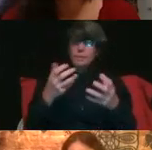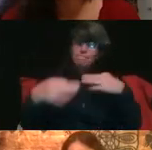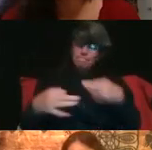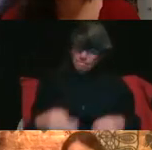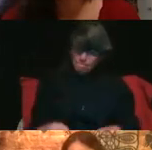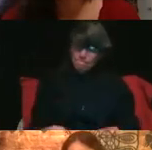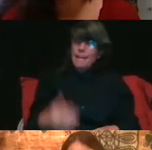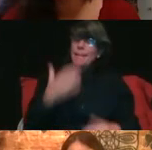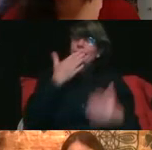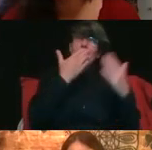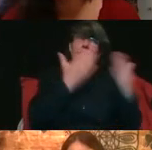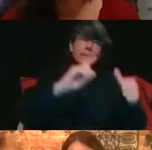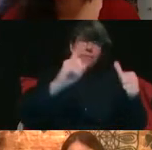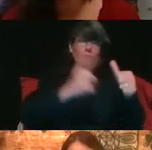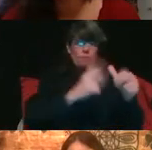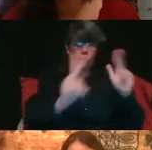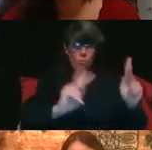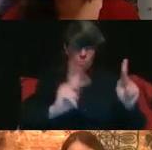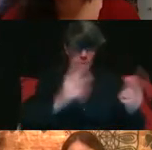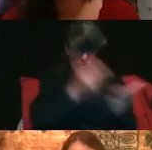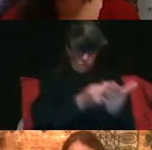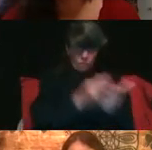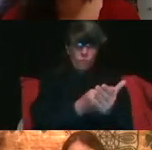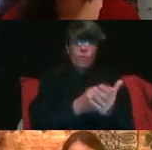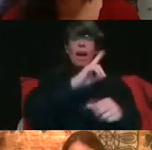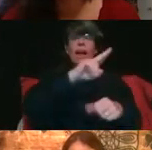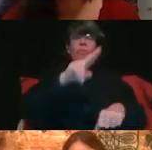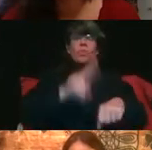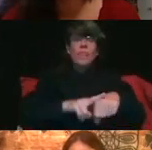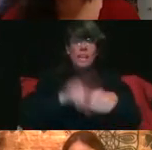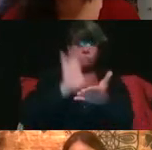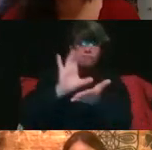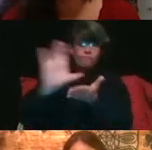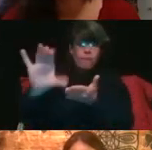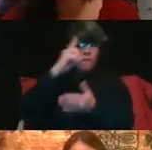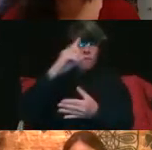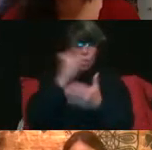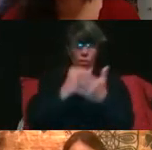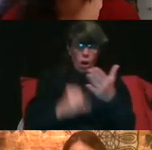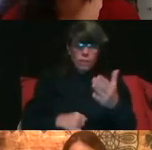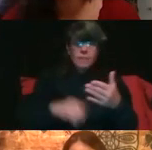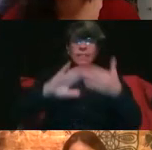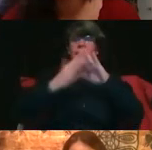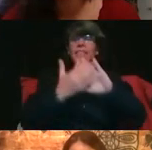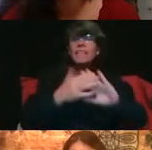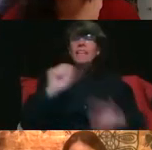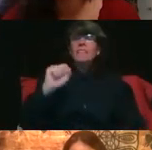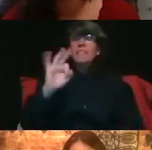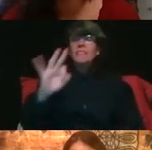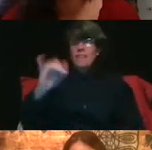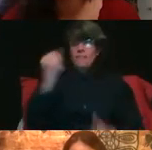the First Peoples Fund, the National Endowment of the Arts, the City of Santa Fe Arts and